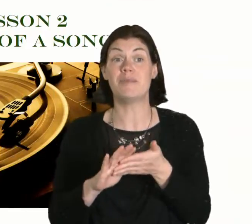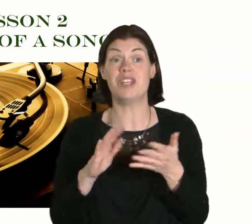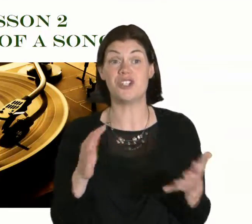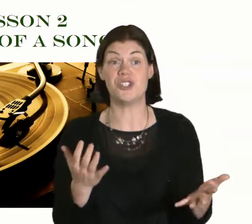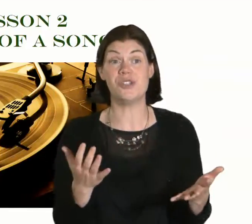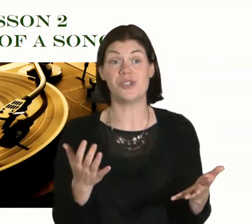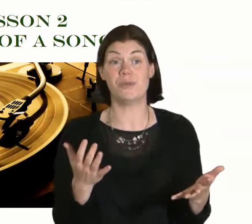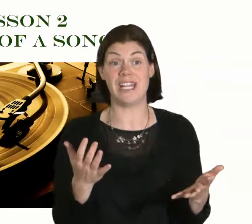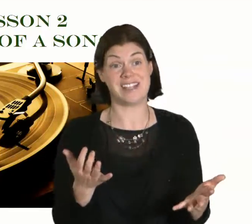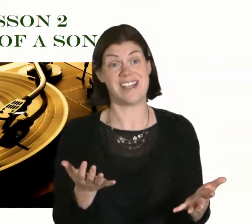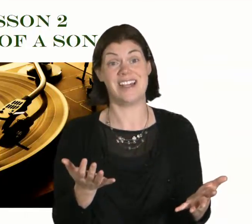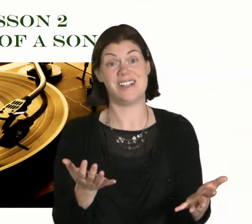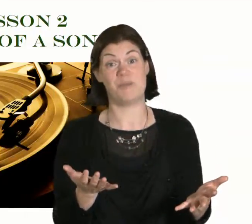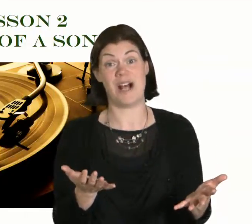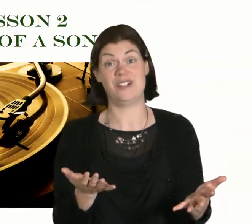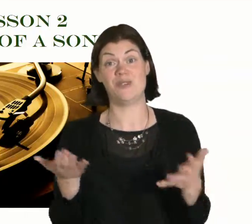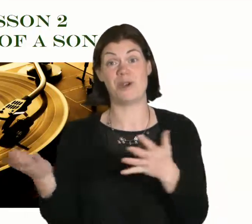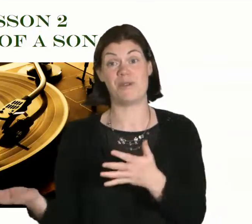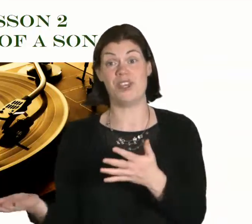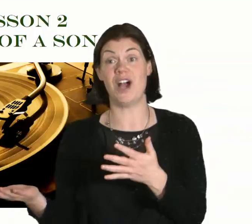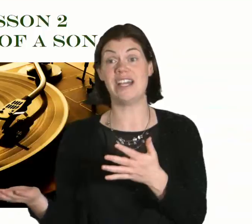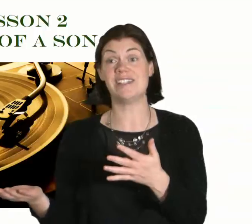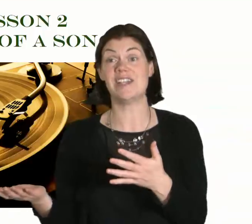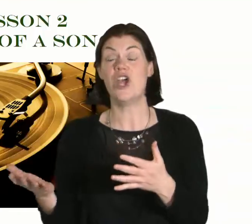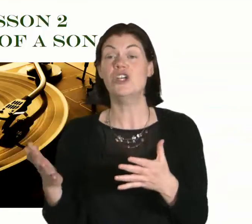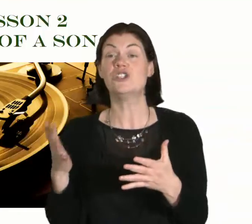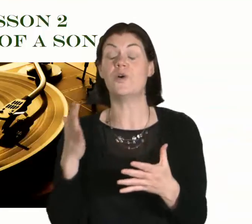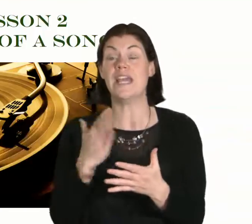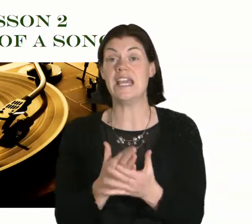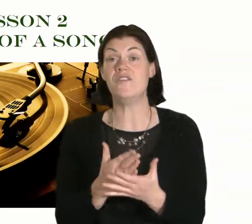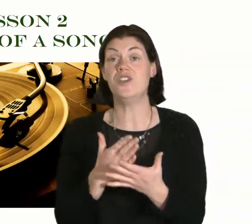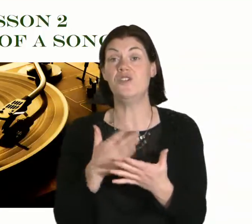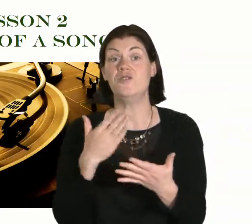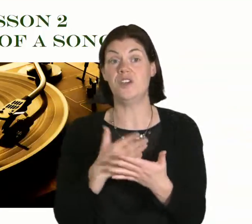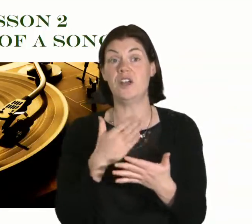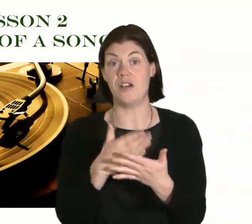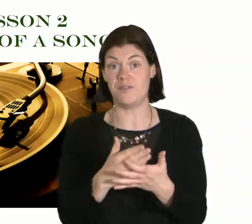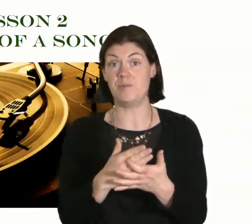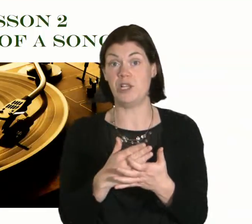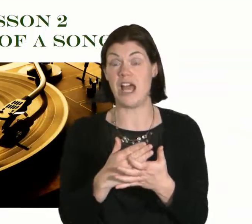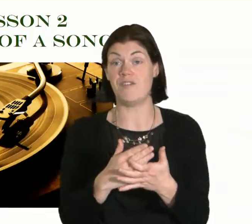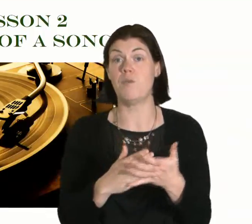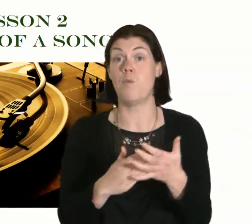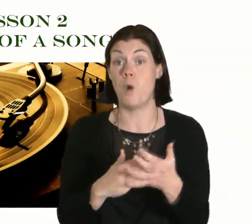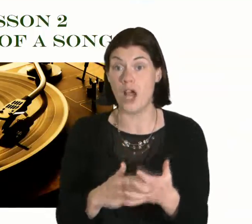but some of their students are really excited as well to work with you guys. So if you feel